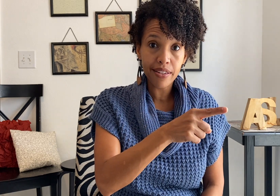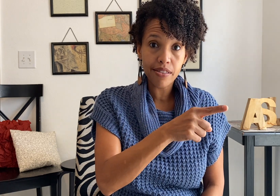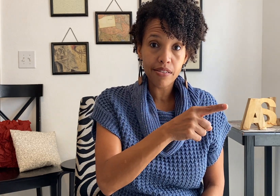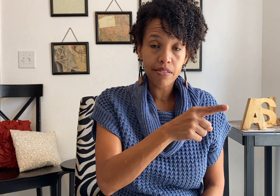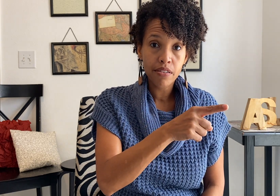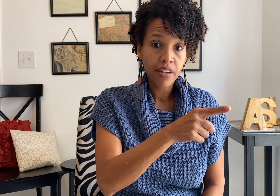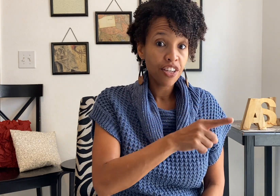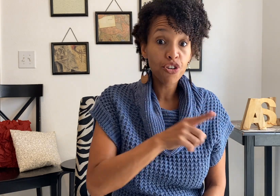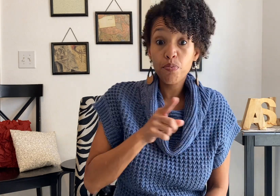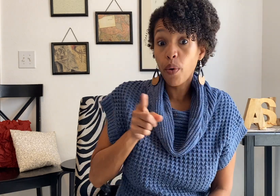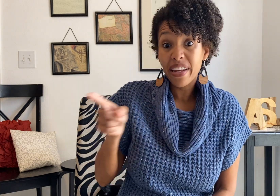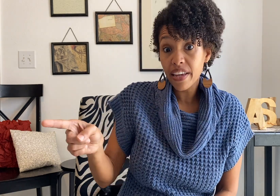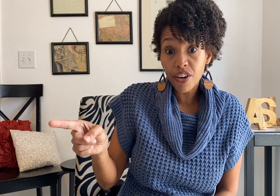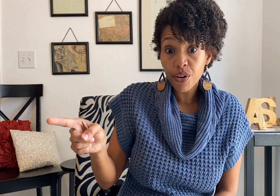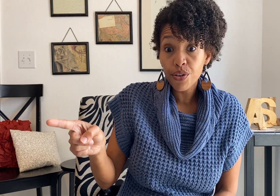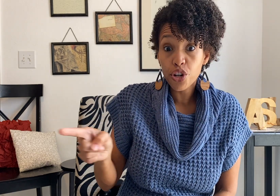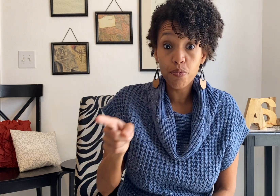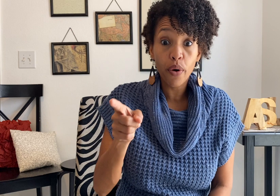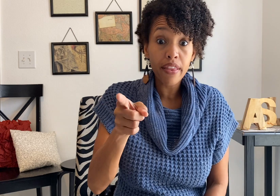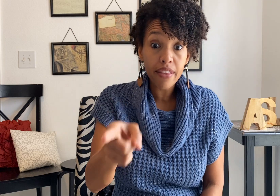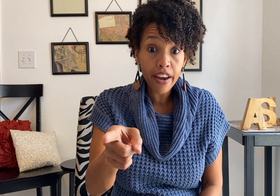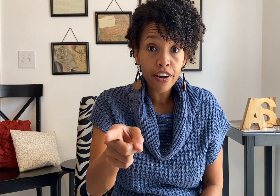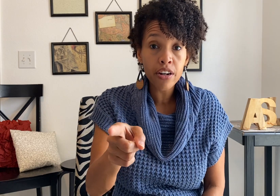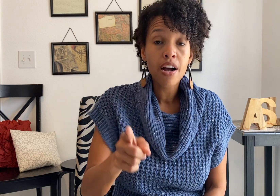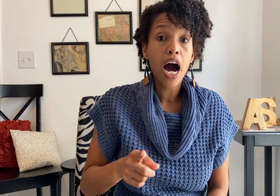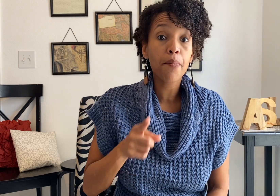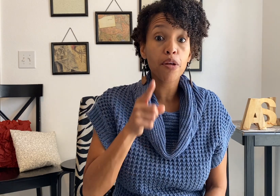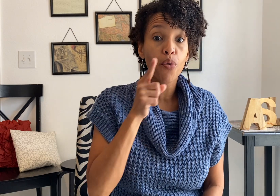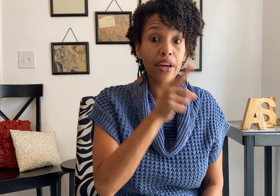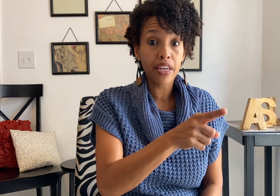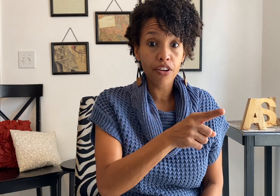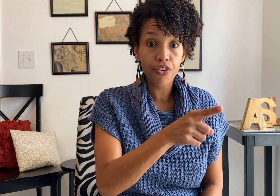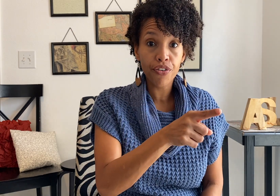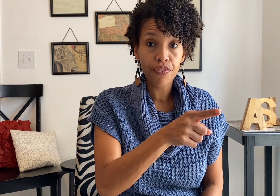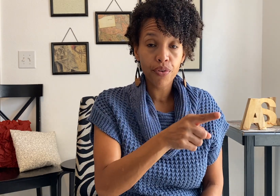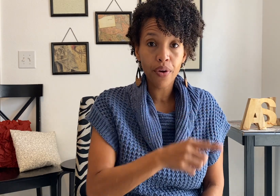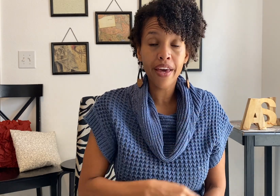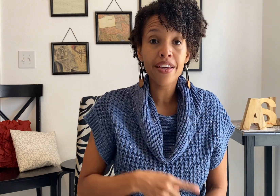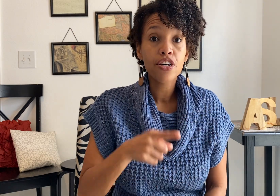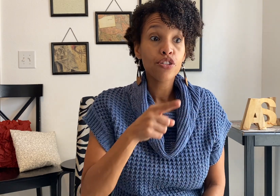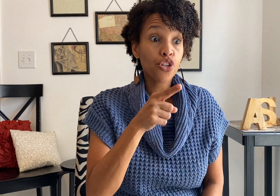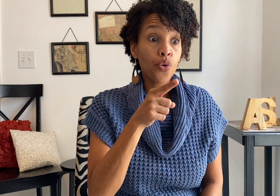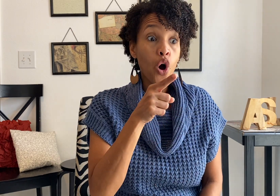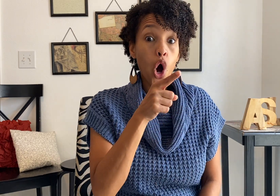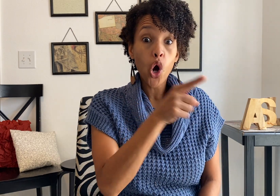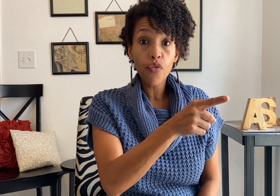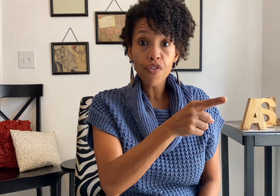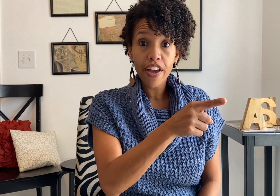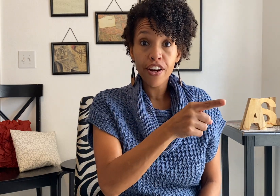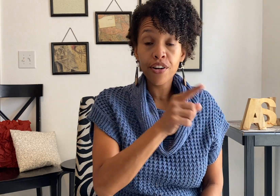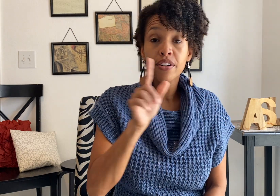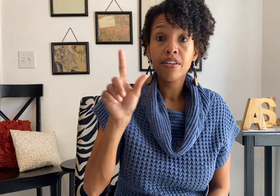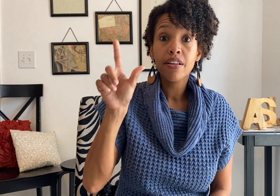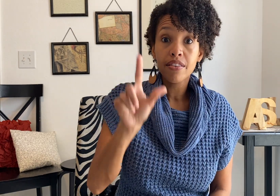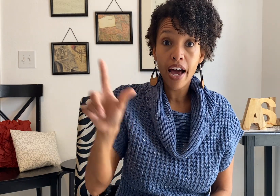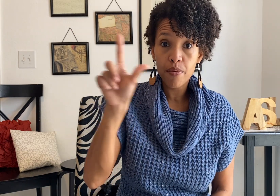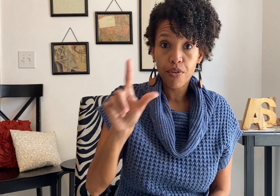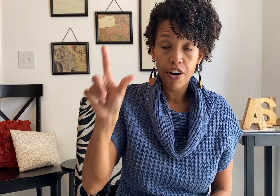space. You could point here, you could point there. I'm going to point here, okay? So over there,